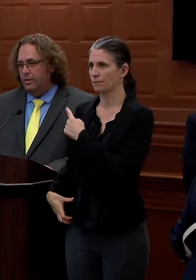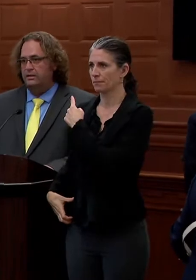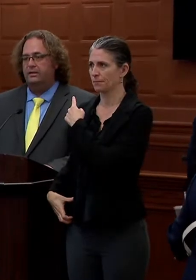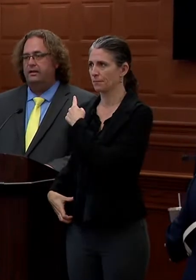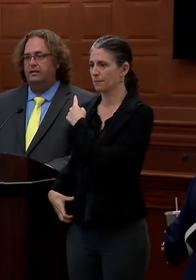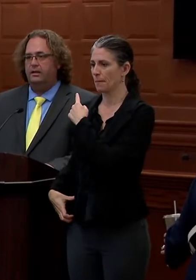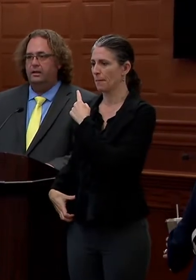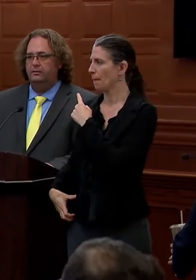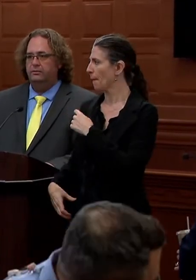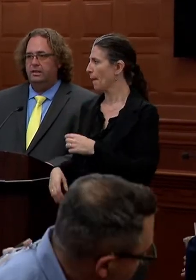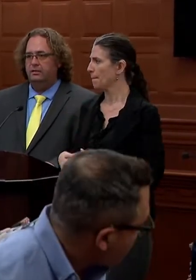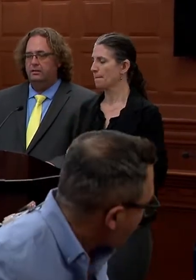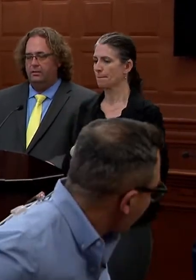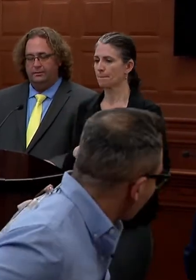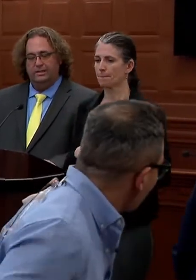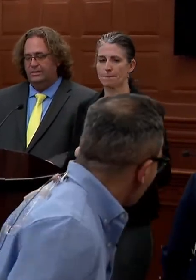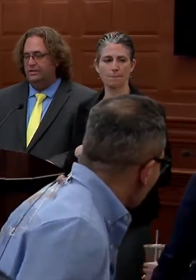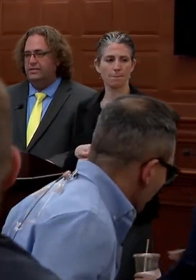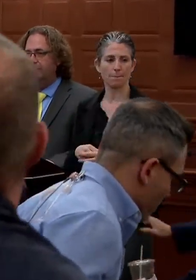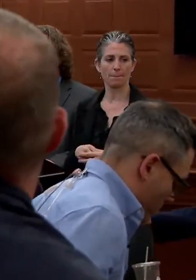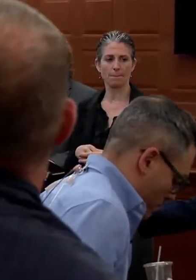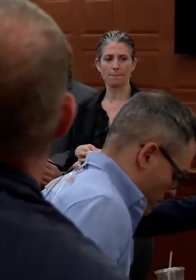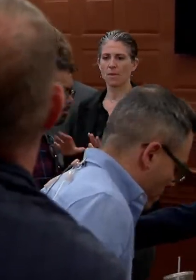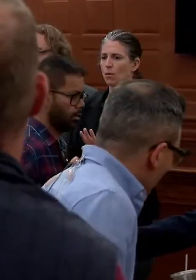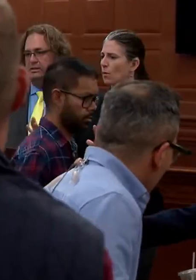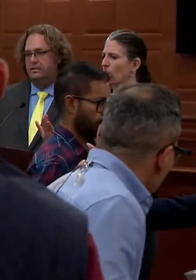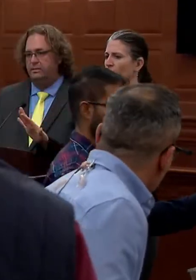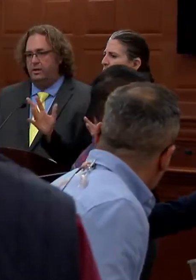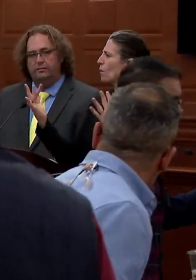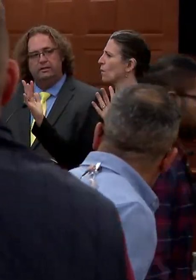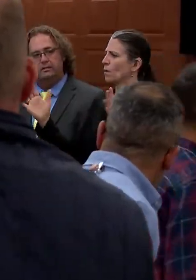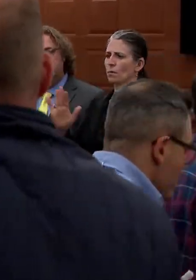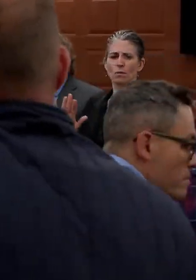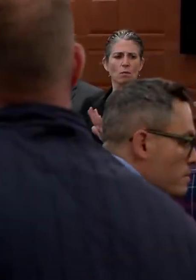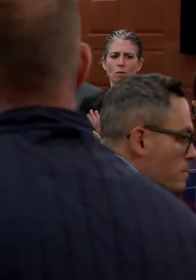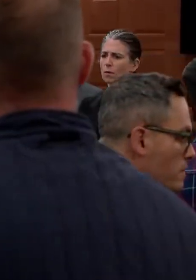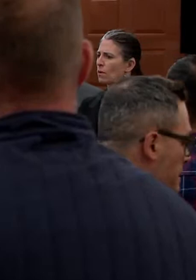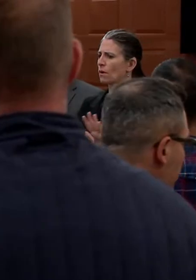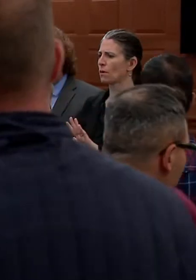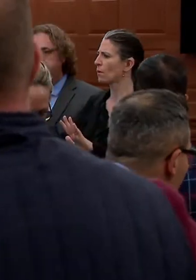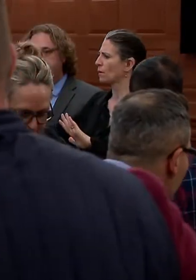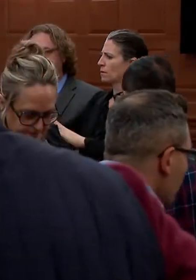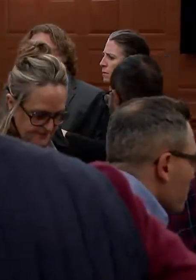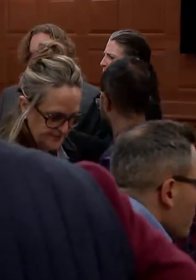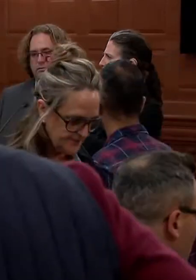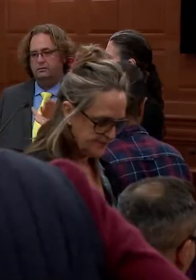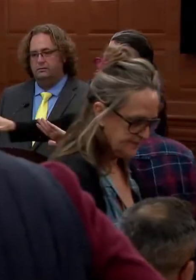Yeah, I wanted to thank Chief St. Pierre, Lewiston Police Department.